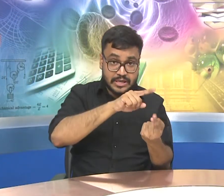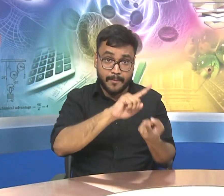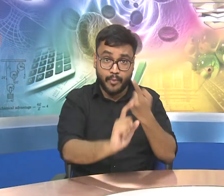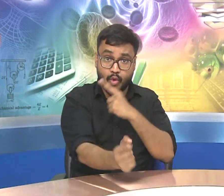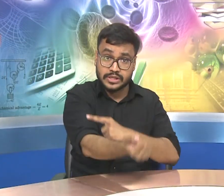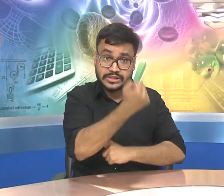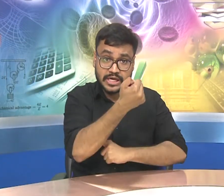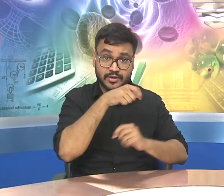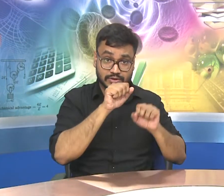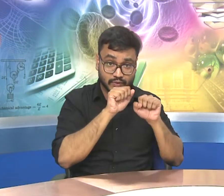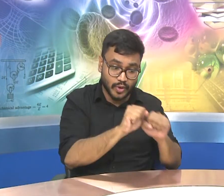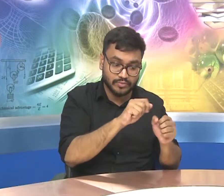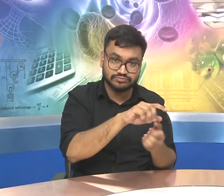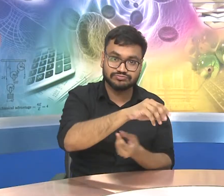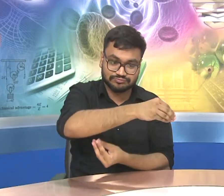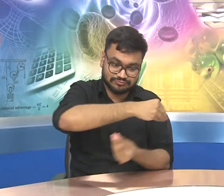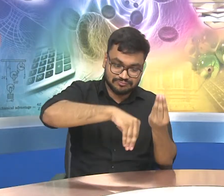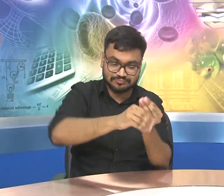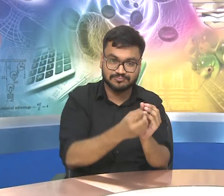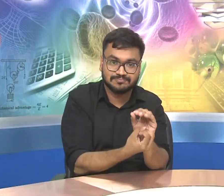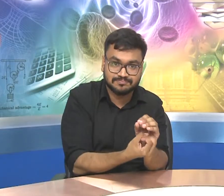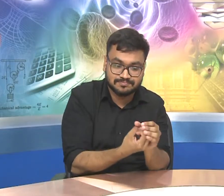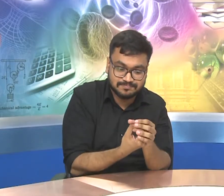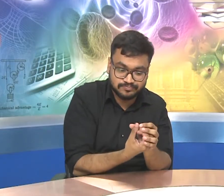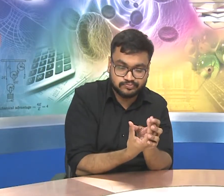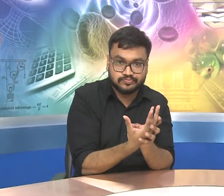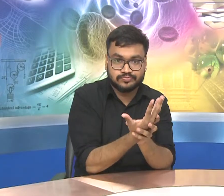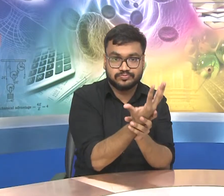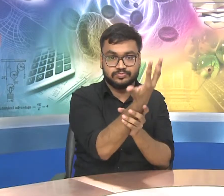because they produce food for themselves